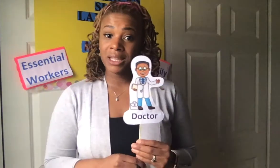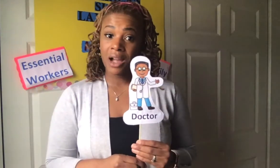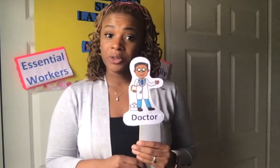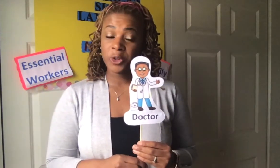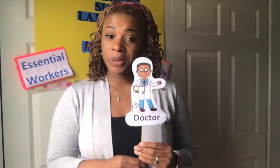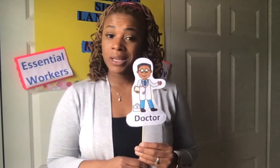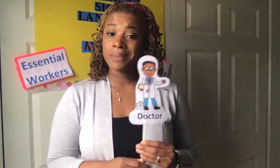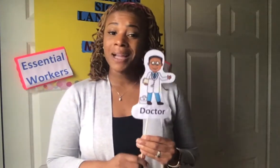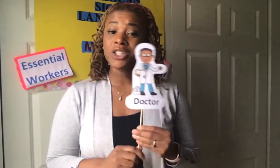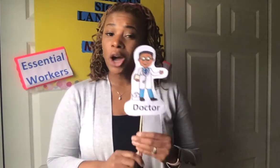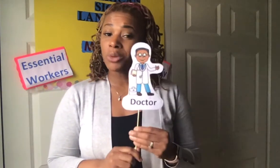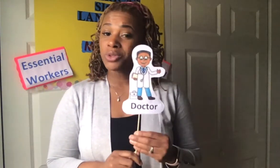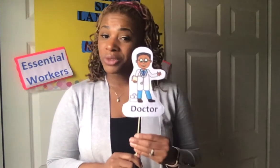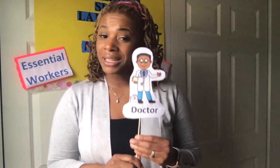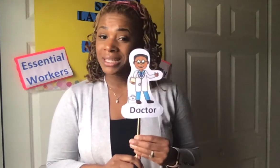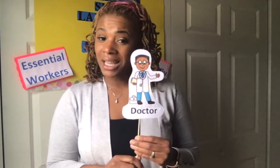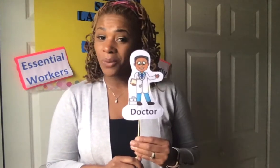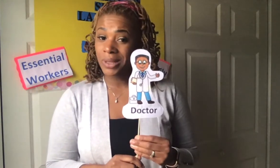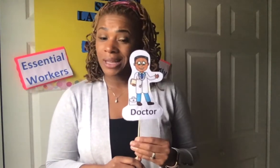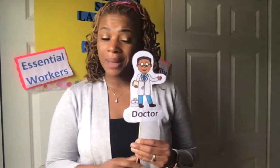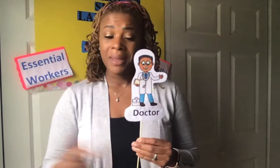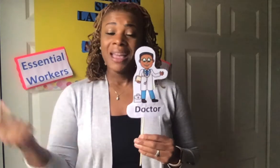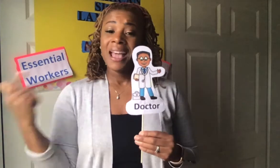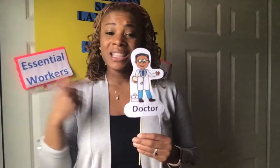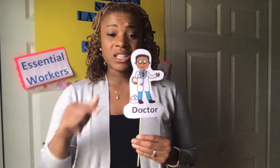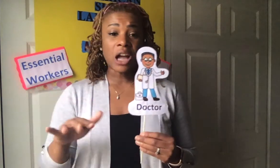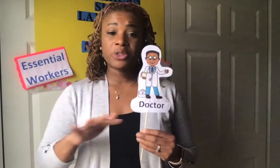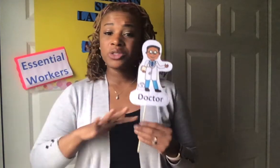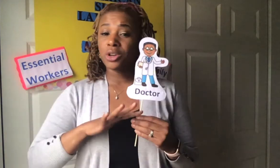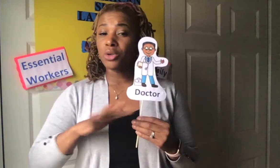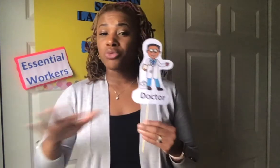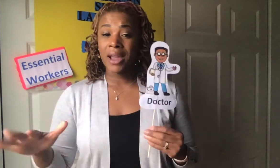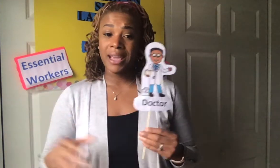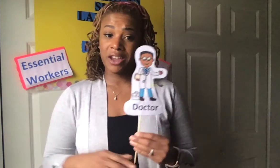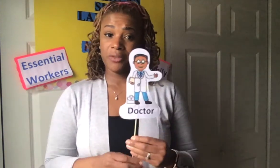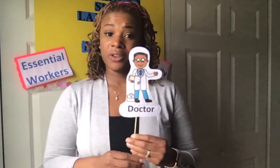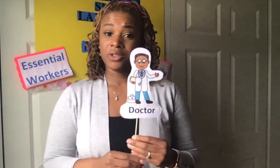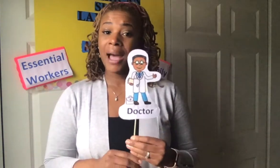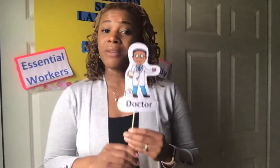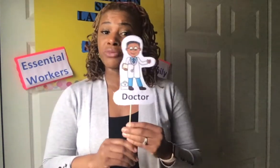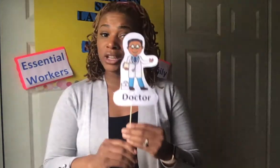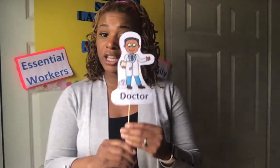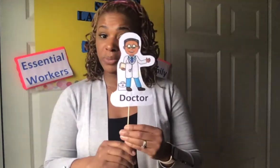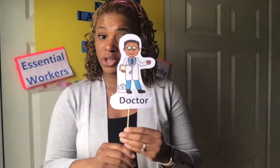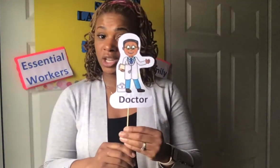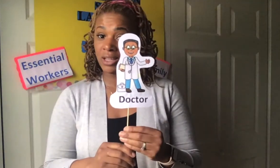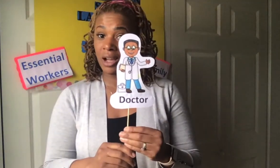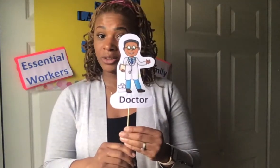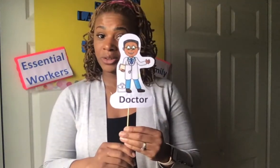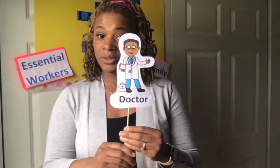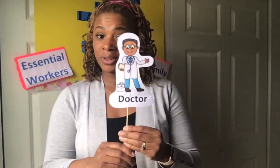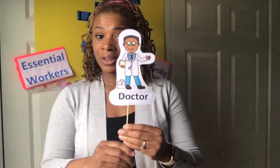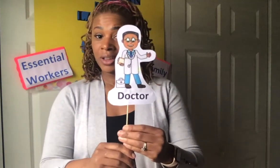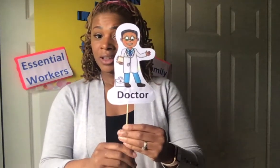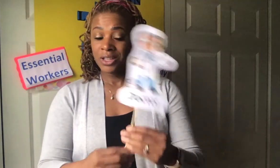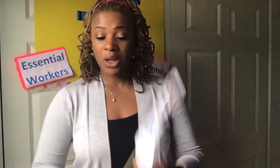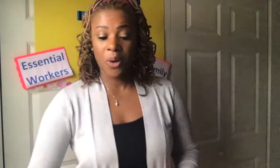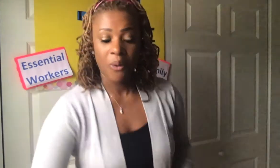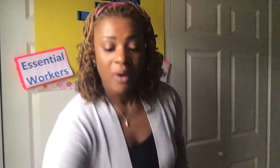doctors because my daughter was really sick one time and the doctors took great care of her. So I really appreciate doctors. So